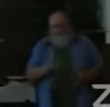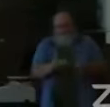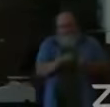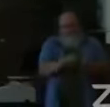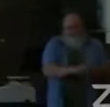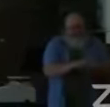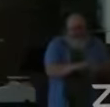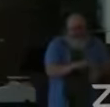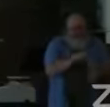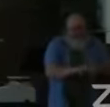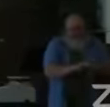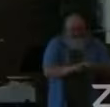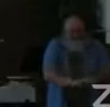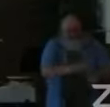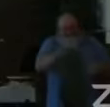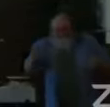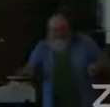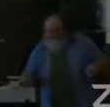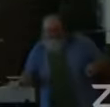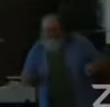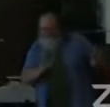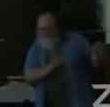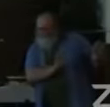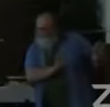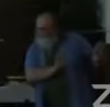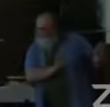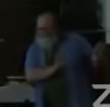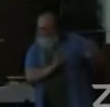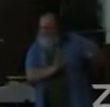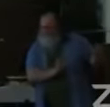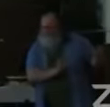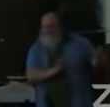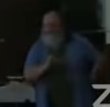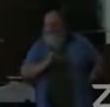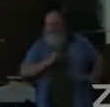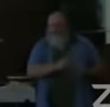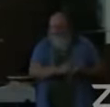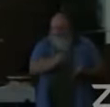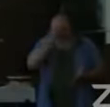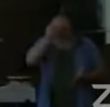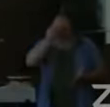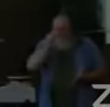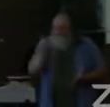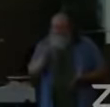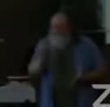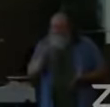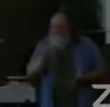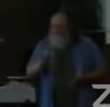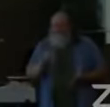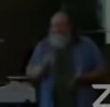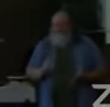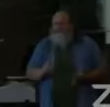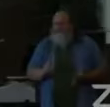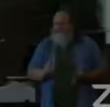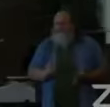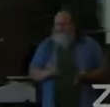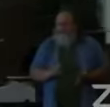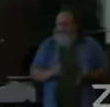anymore. But I learned things, and I built safeguards, and in every ministry experience, I've learned more and